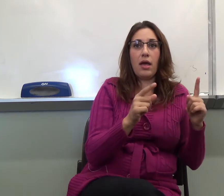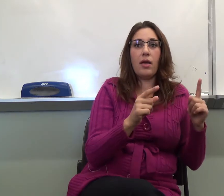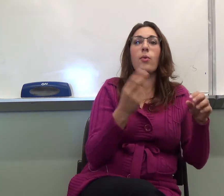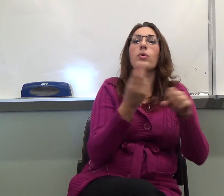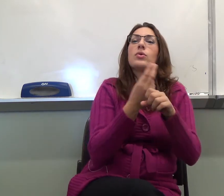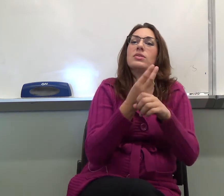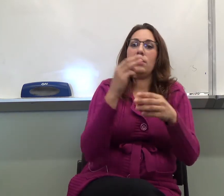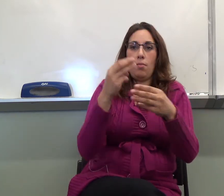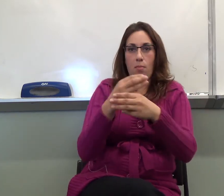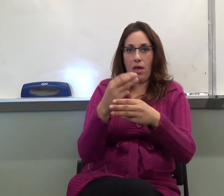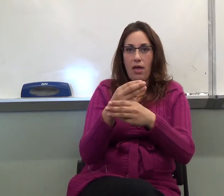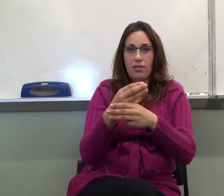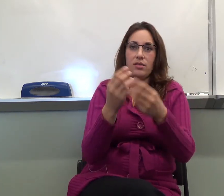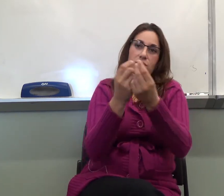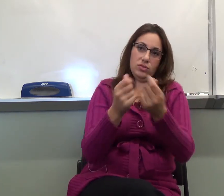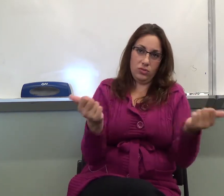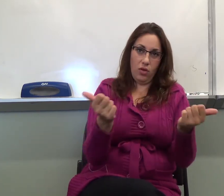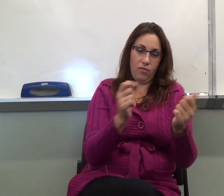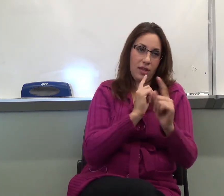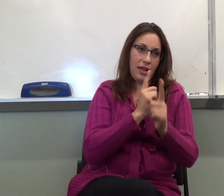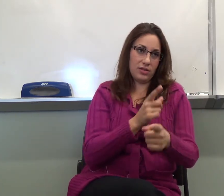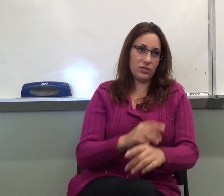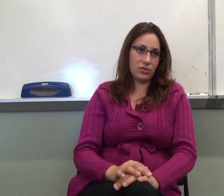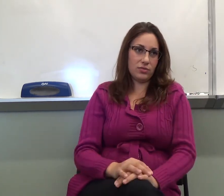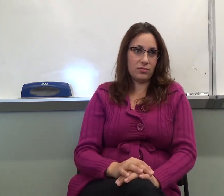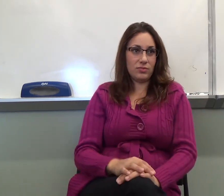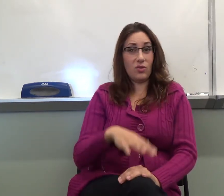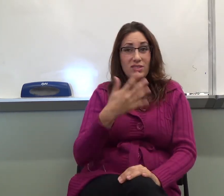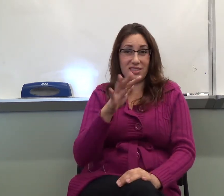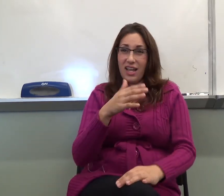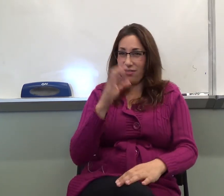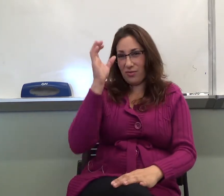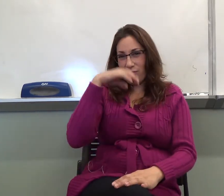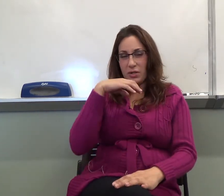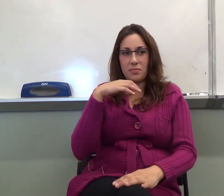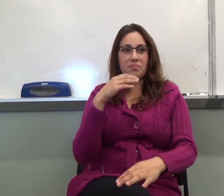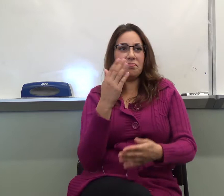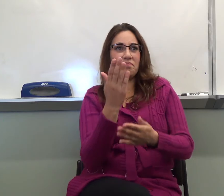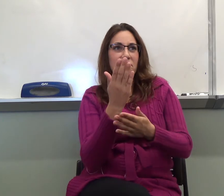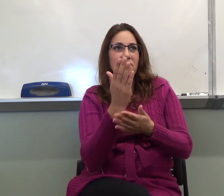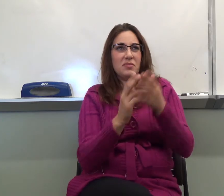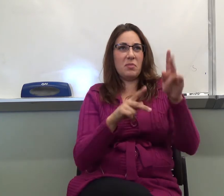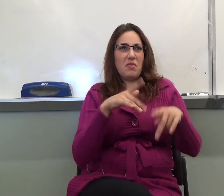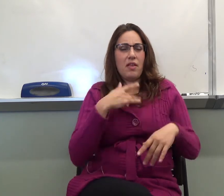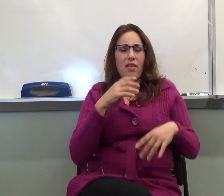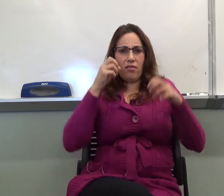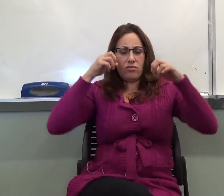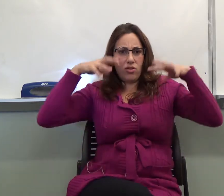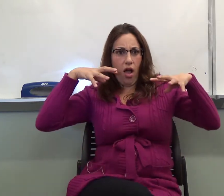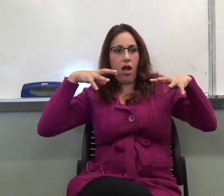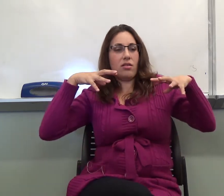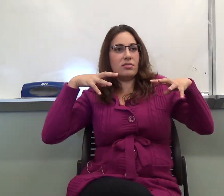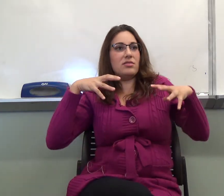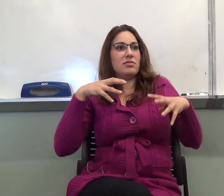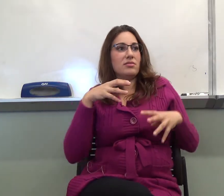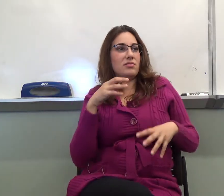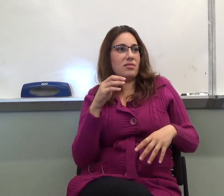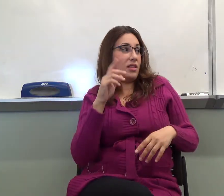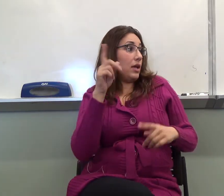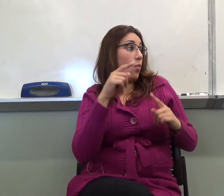It's kind of a strange phenomenon. And this is what shocked people when they first developed this stuff, because they actually